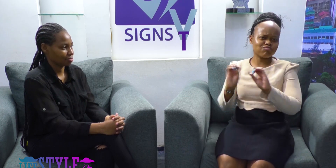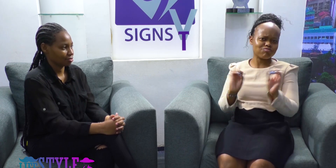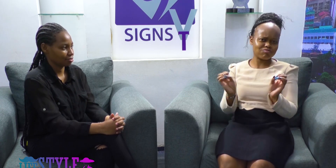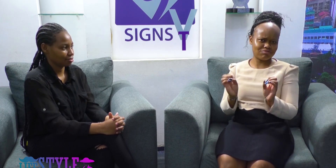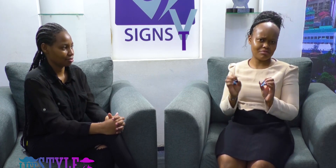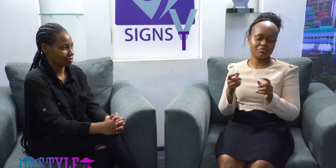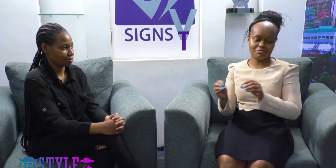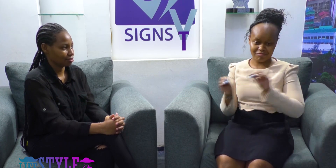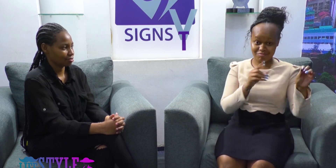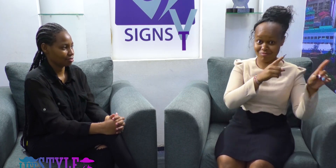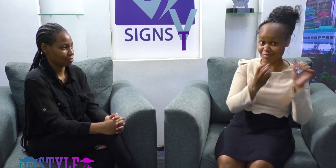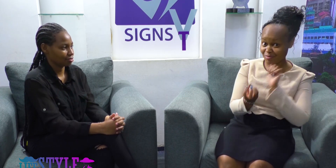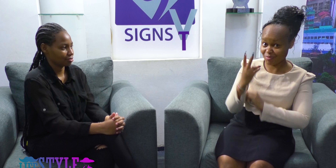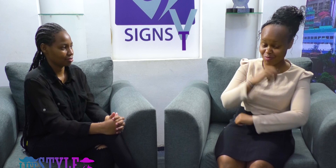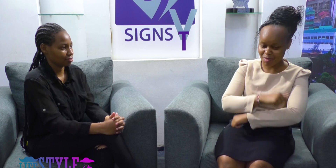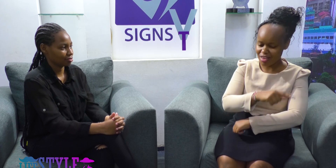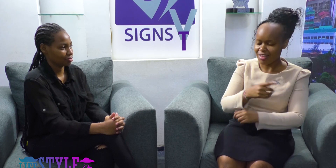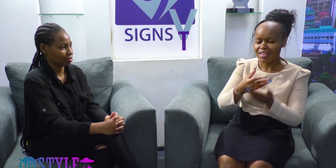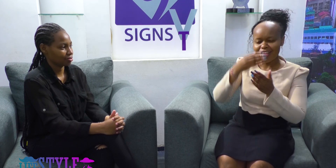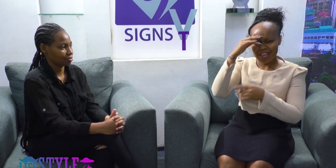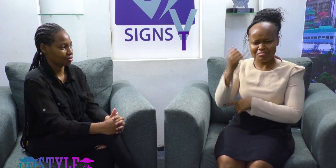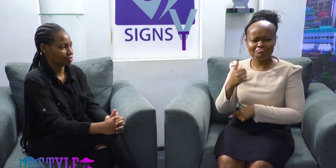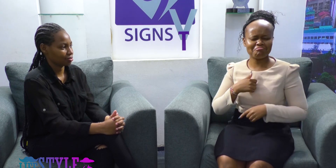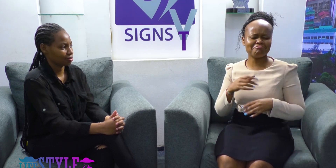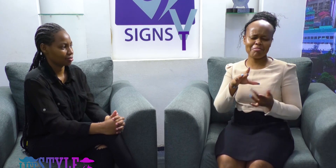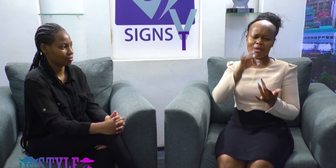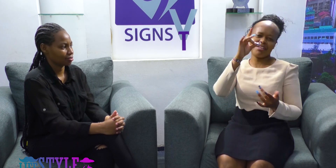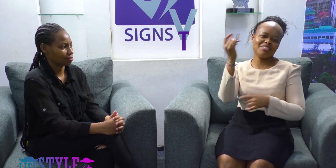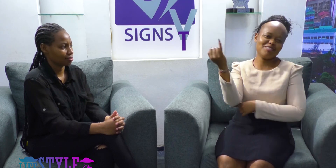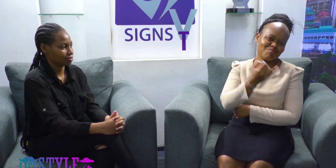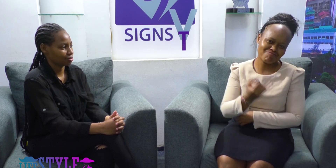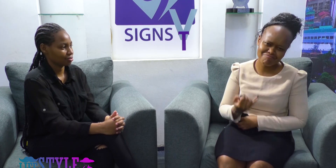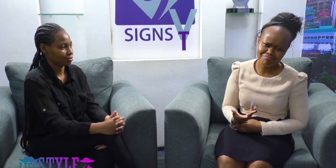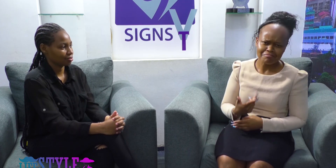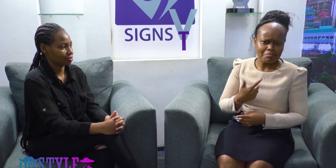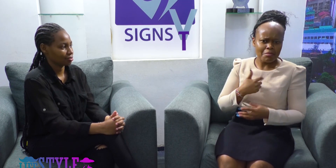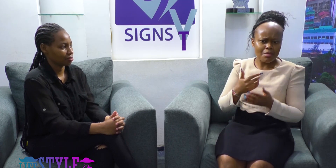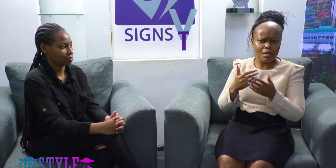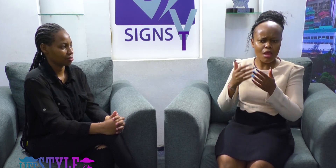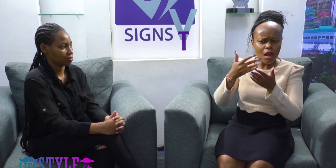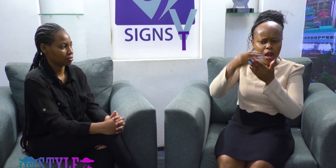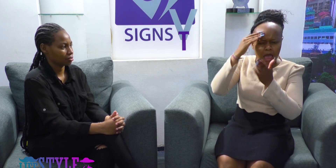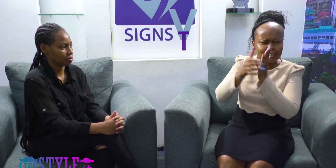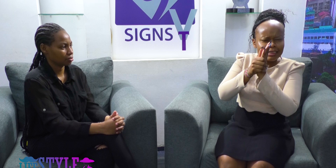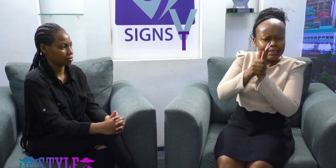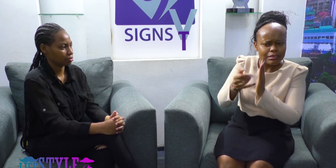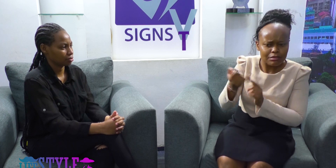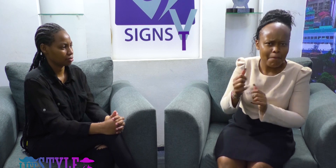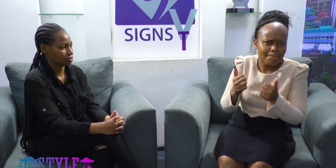learned art, because in primary we didn't have an art class, but when I joined art, there was an art class. So